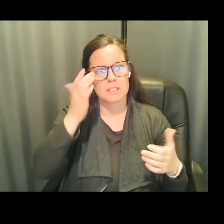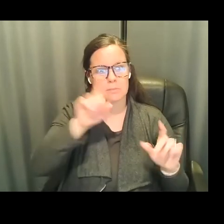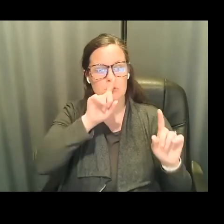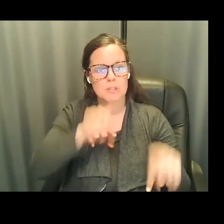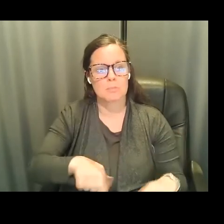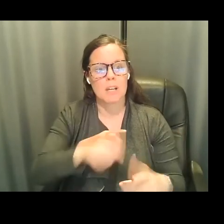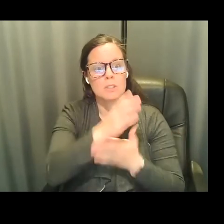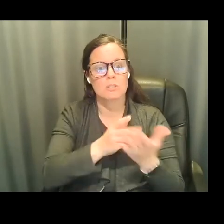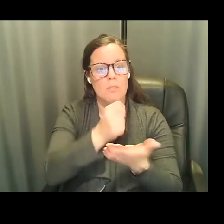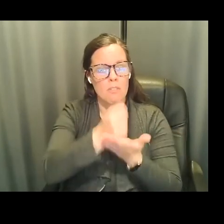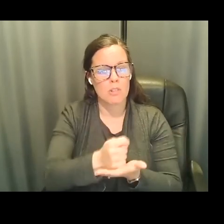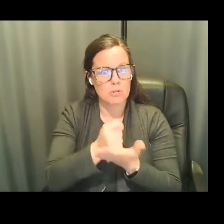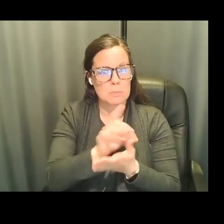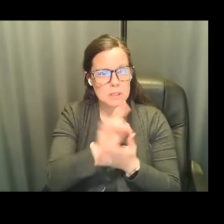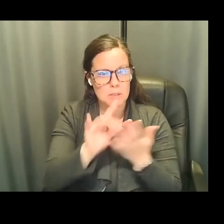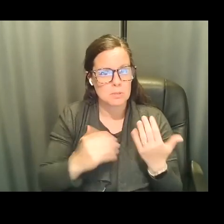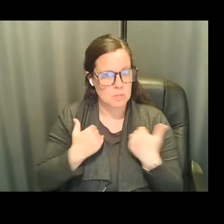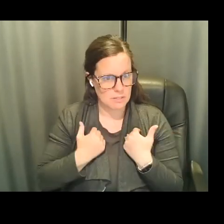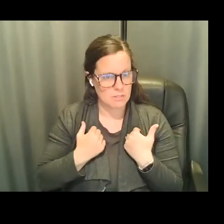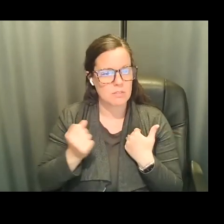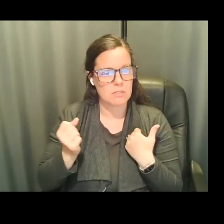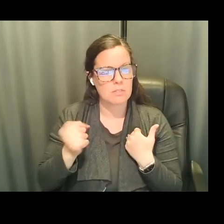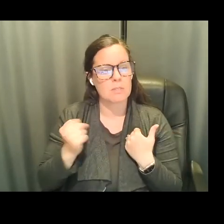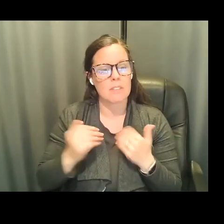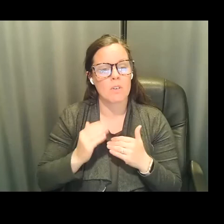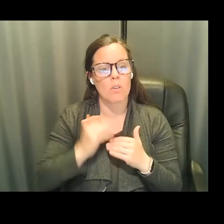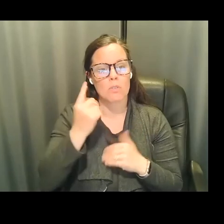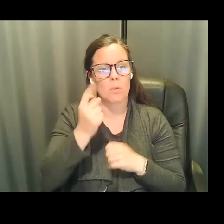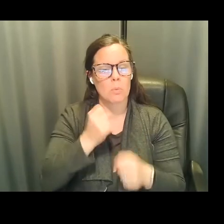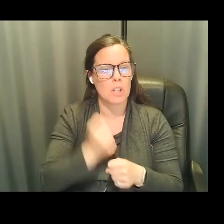we have. Yes, we have over a year under our belt now